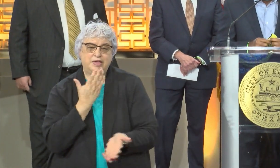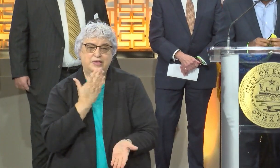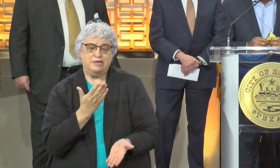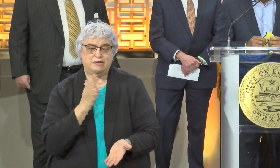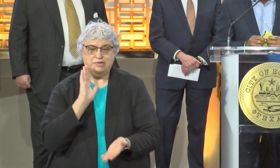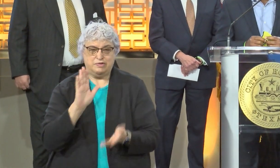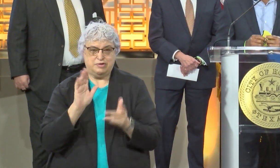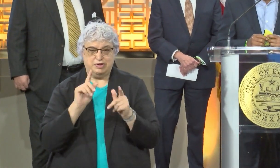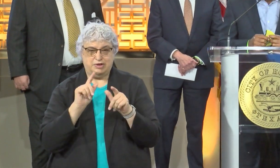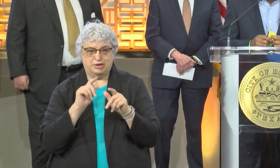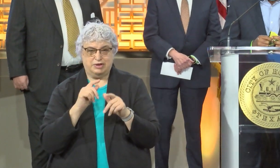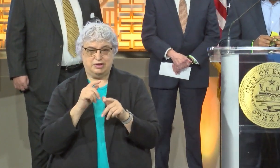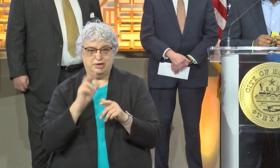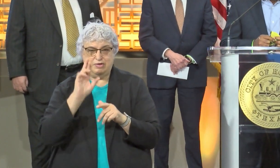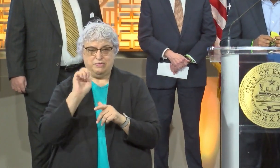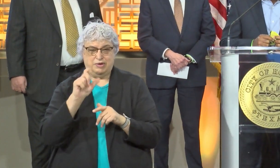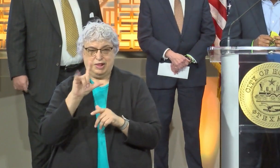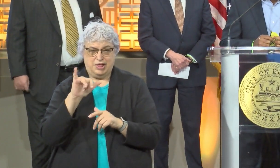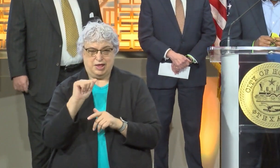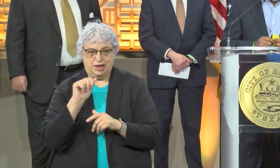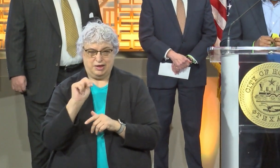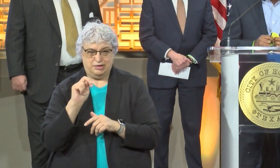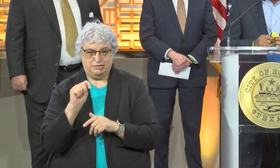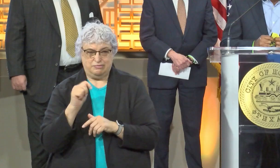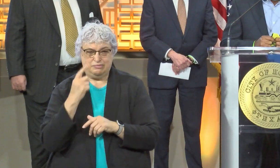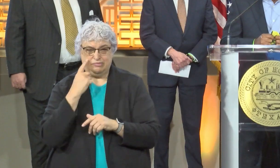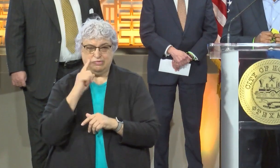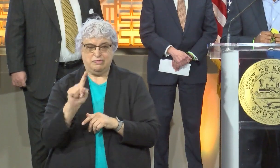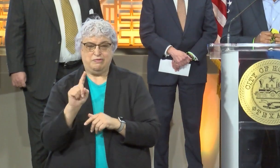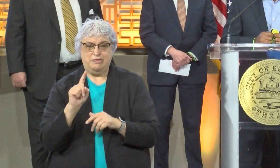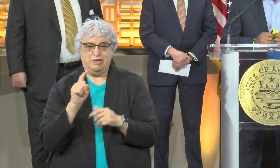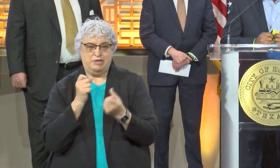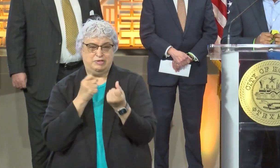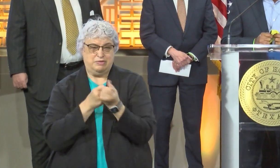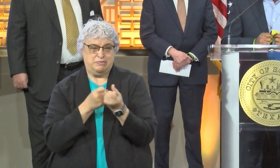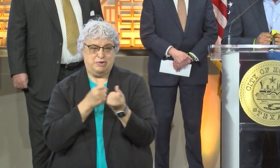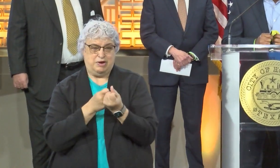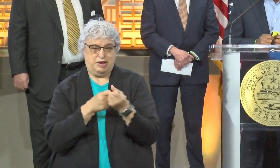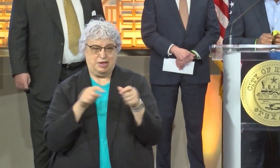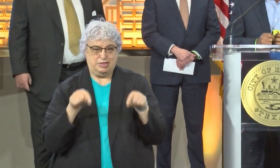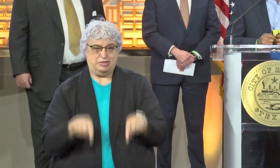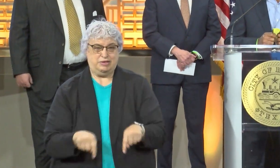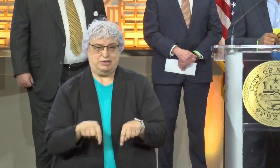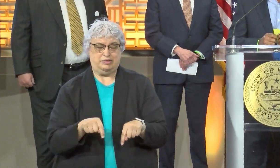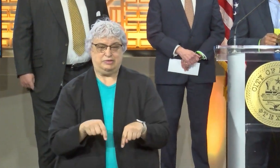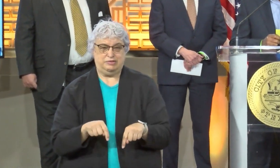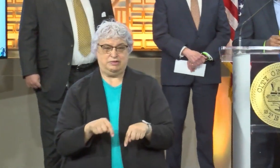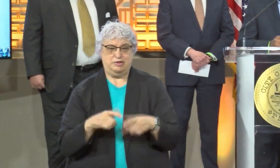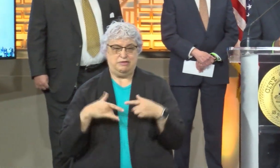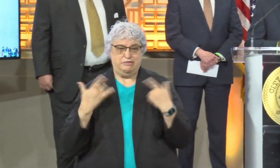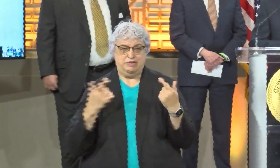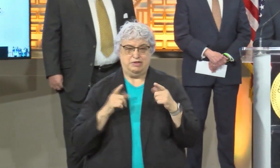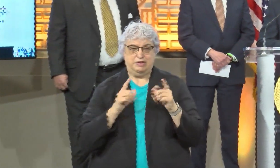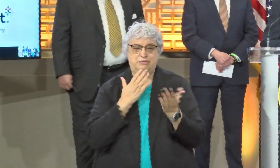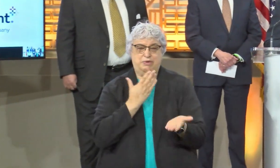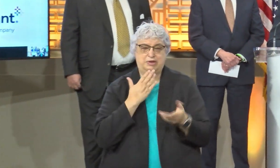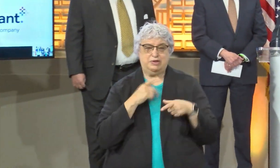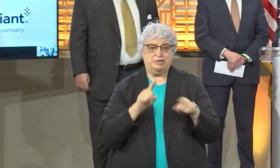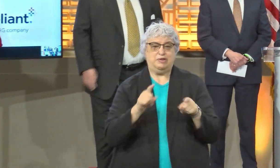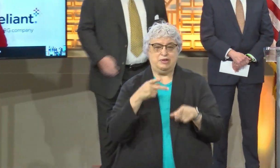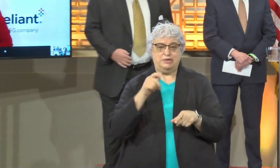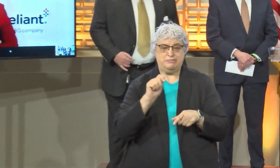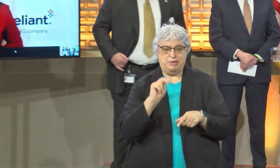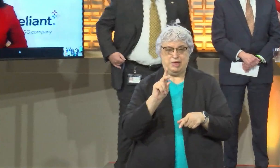and your team at Reliant for continuing to support this event and for your generosity during this pandemic.